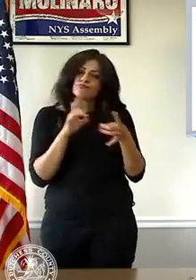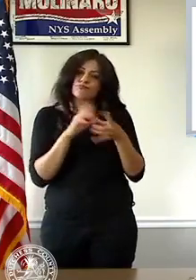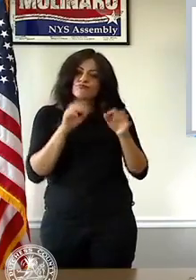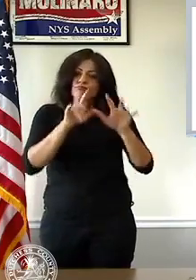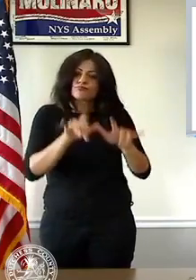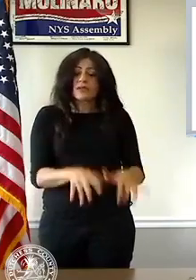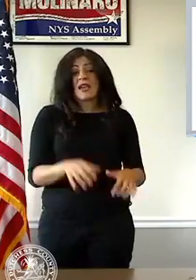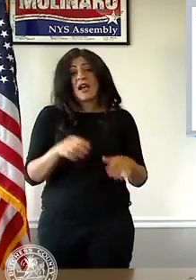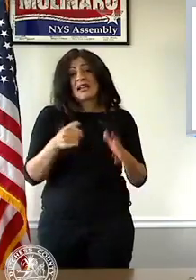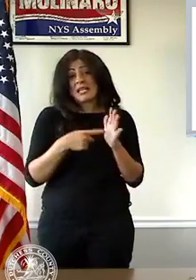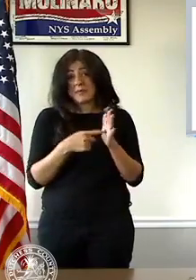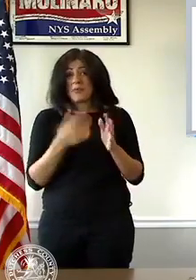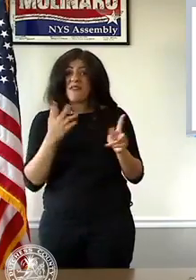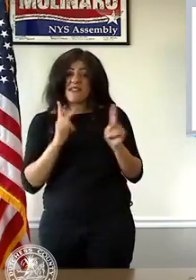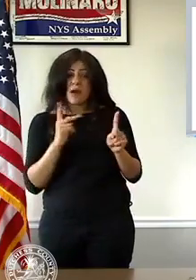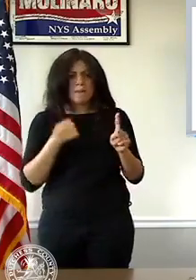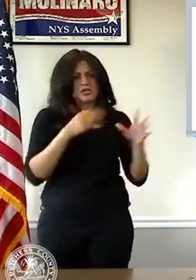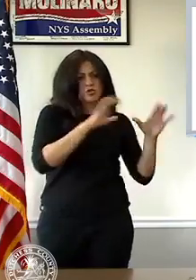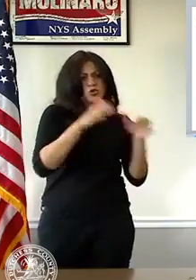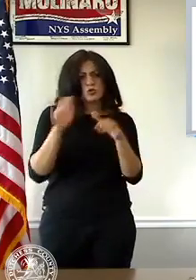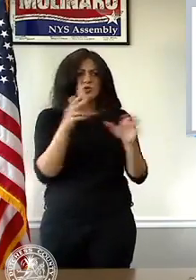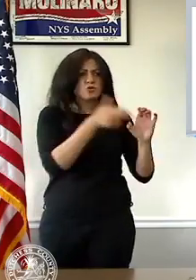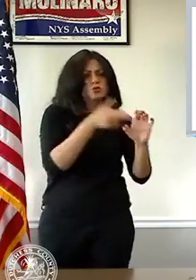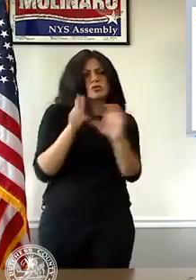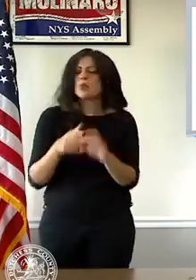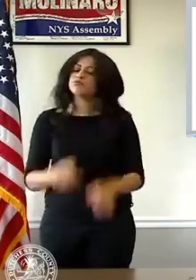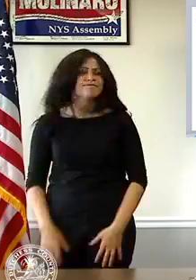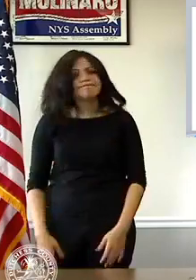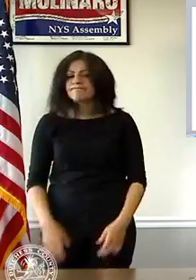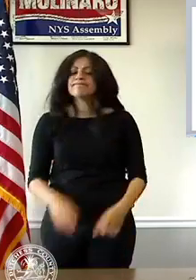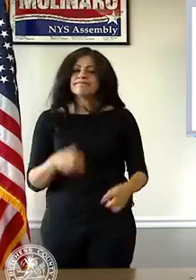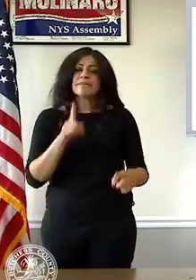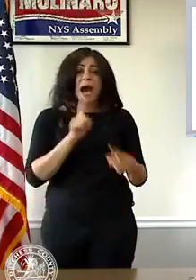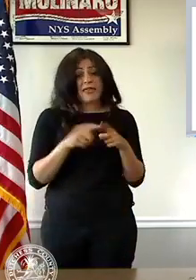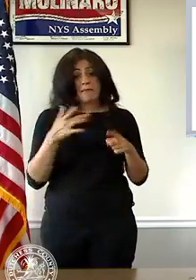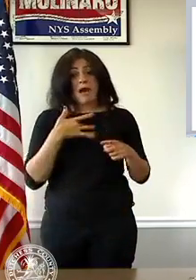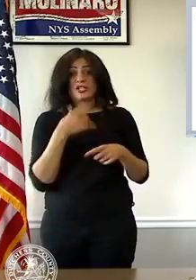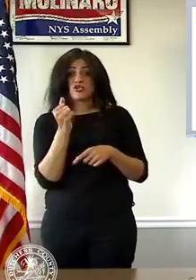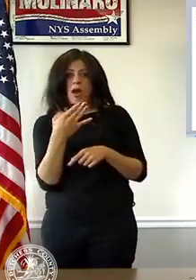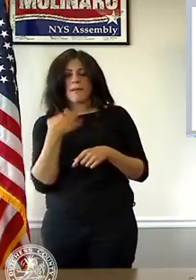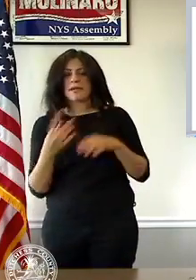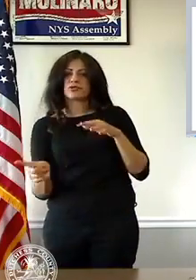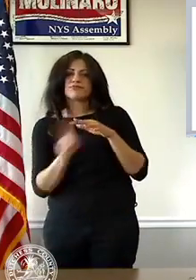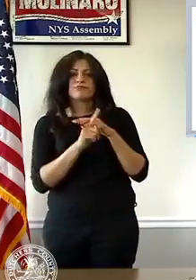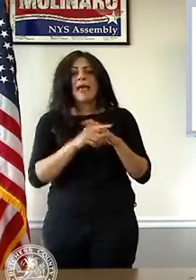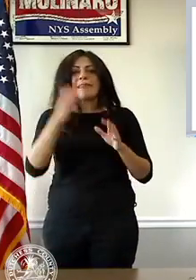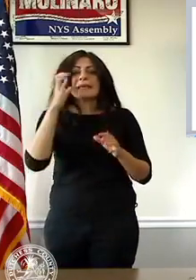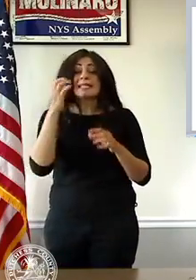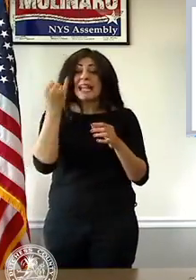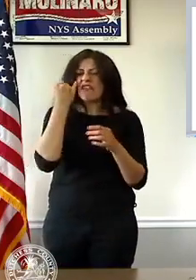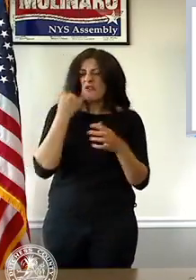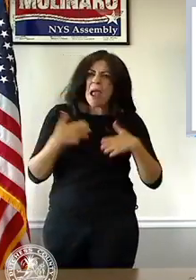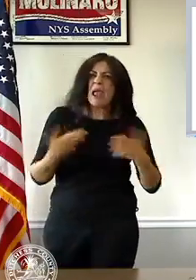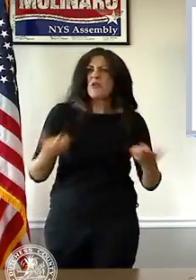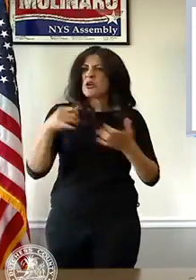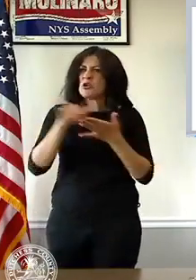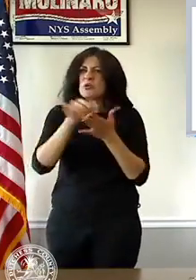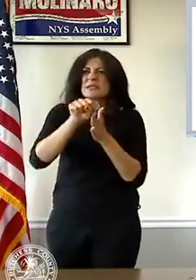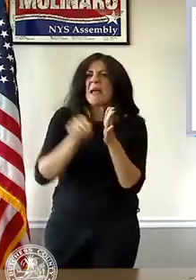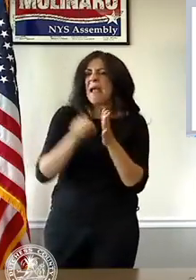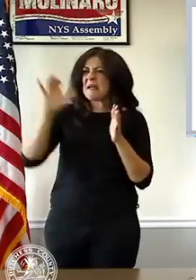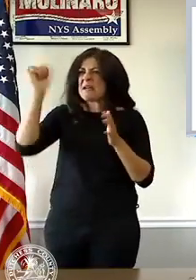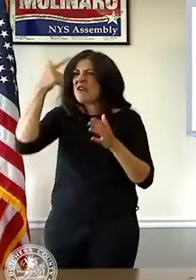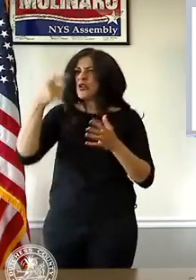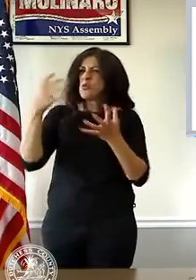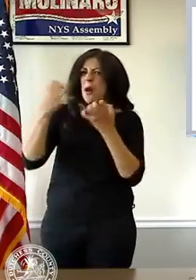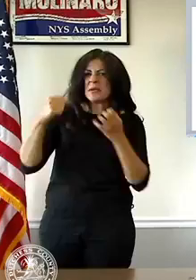them or you're against them. I think, first of all, my job is to show up and to listen, and that means if you are angry about the state of New York and you're angry about the governor and you want